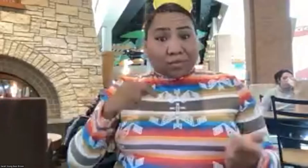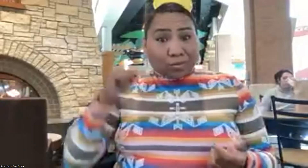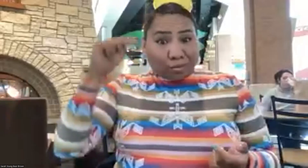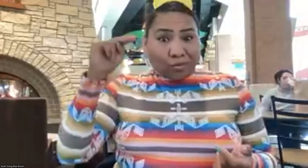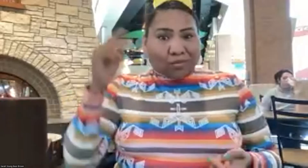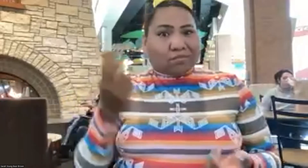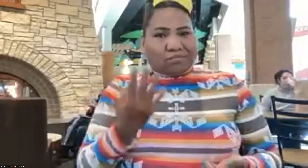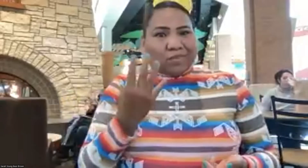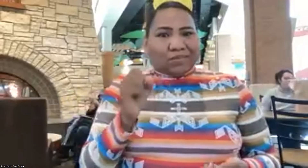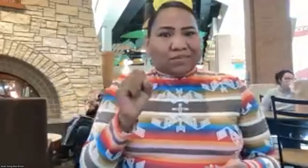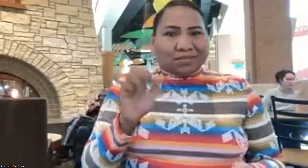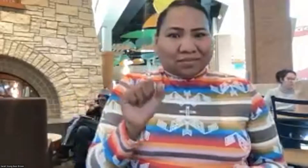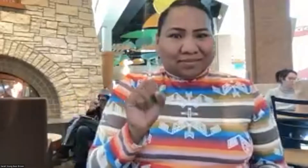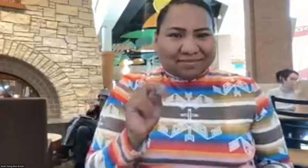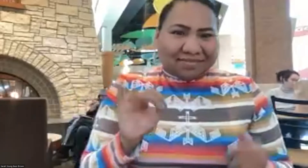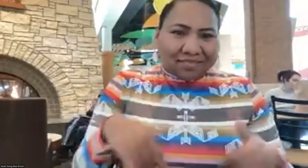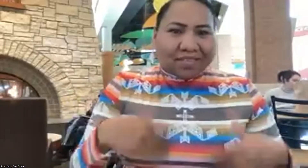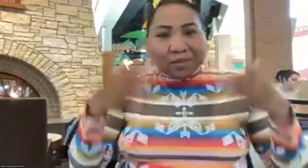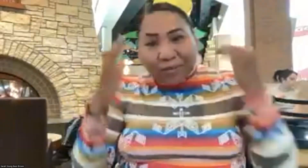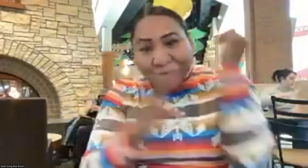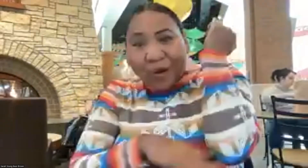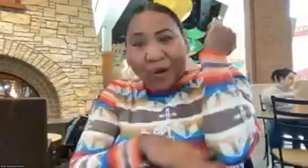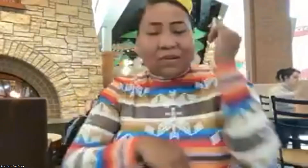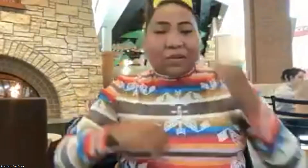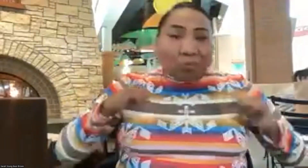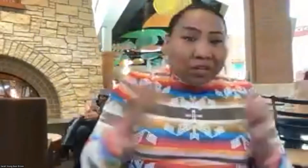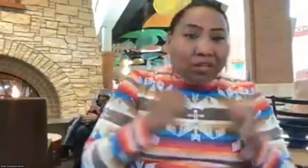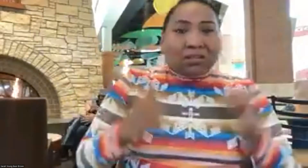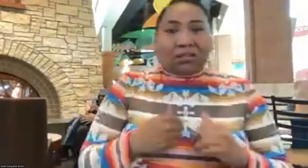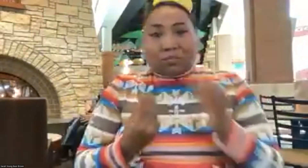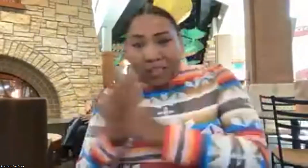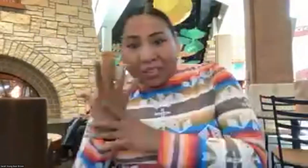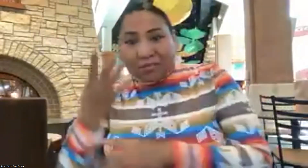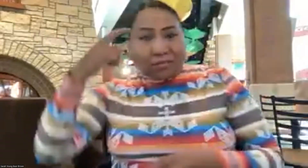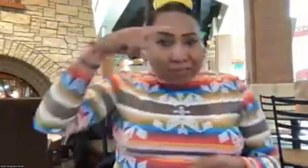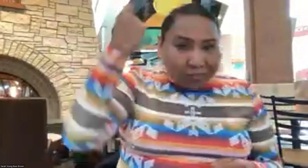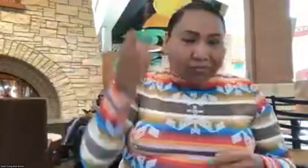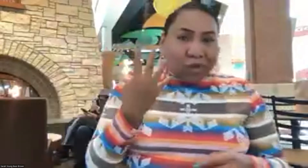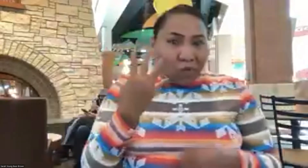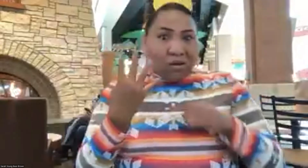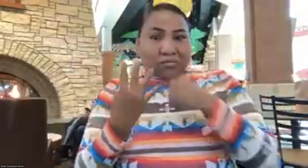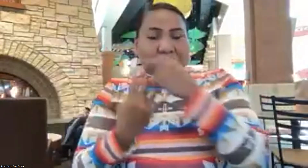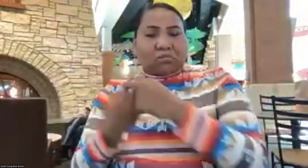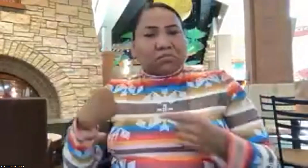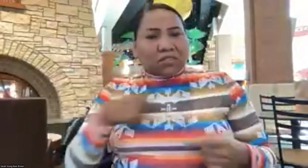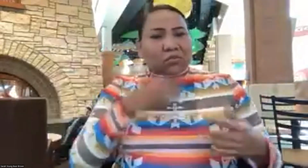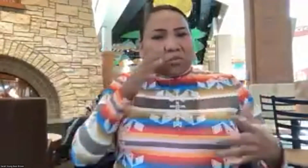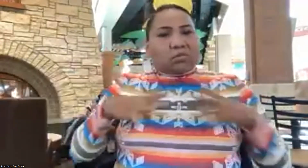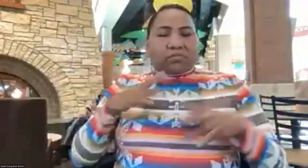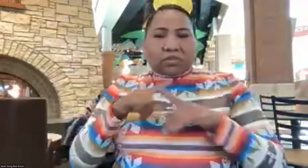and by the climate. Some, are, in the South, are used to warmer weather. There are other tribes that are used to 4